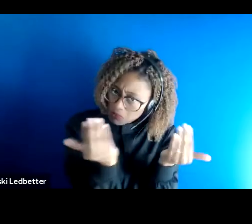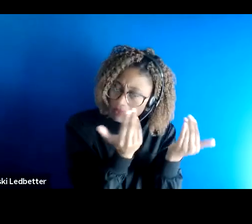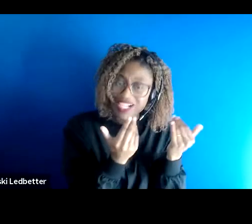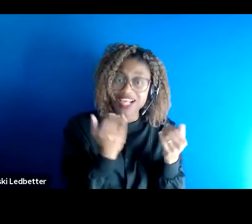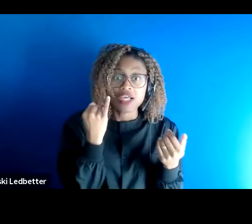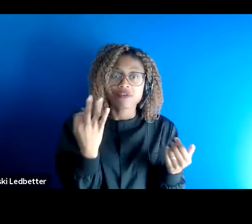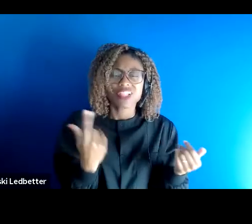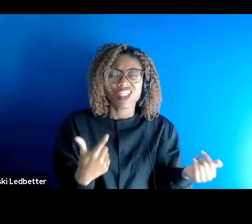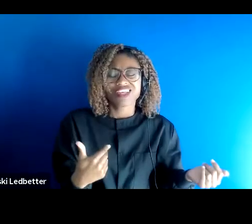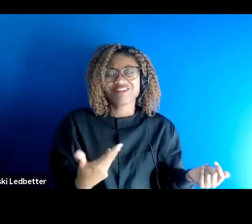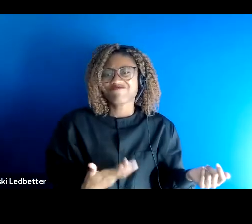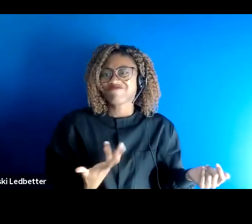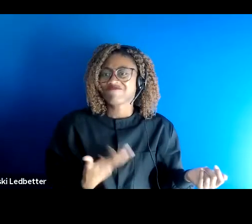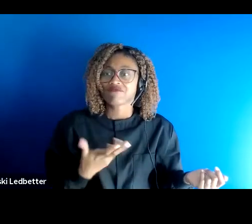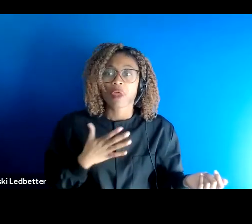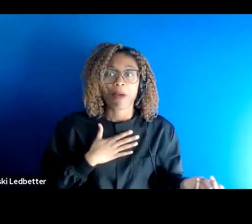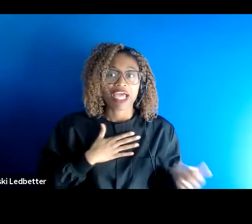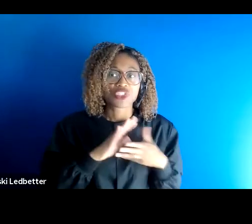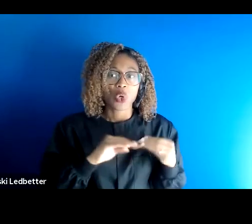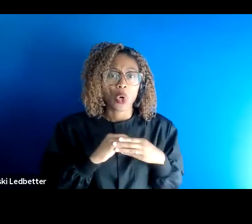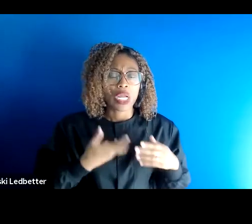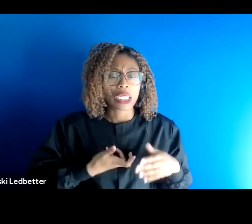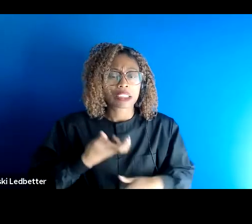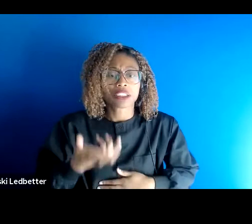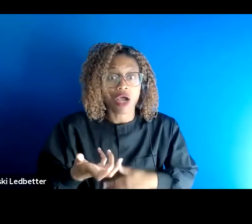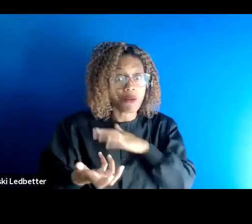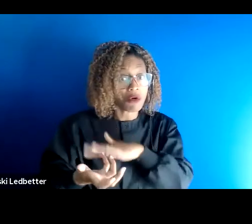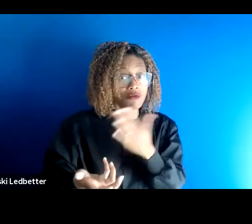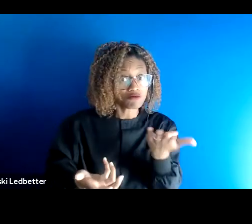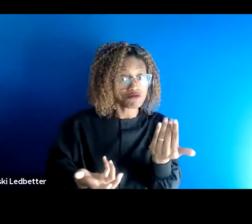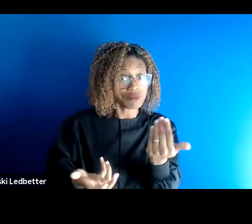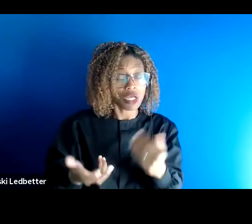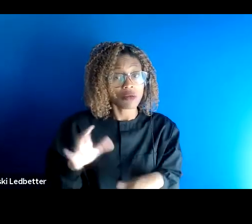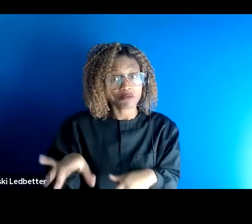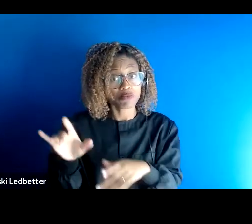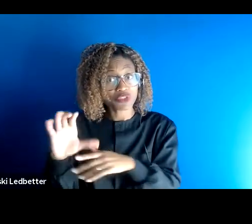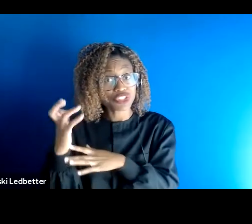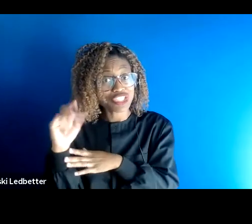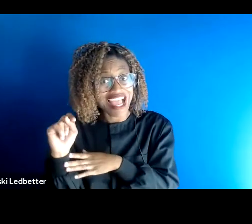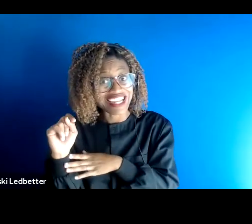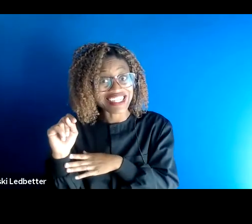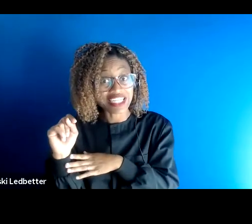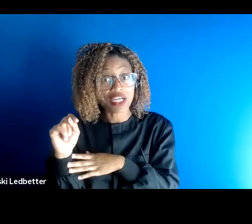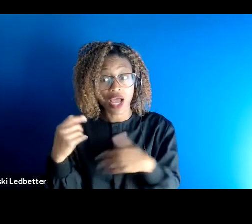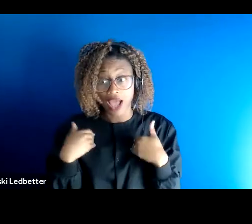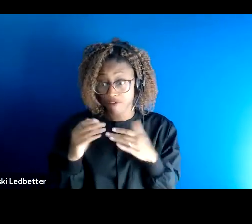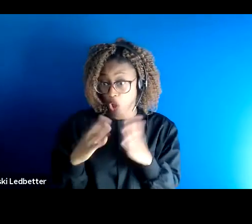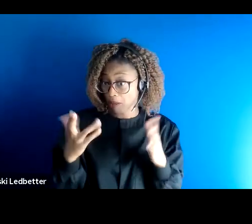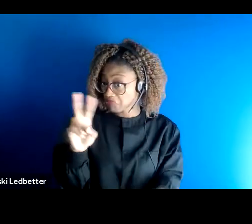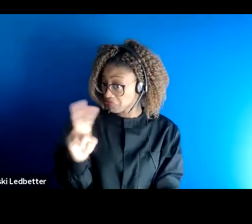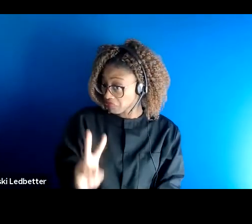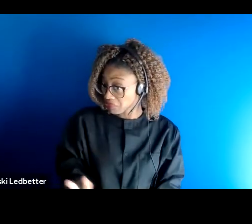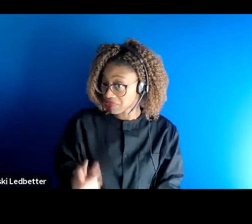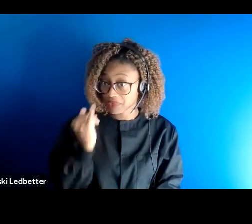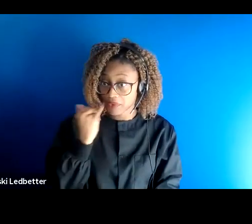that resonates with you or any personal stories around this too, please put that in the chat. I have the chat open, so if it's